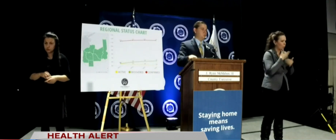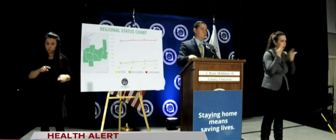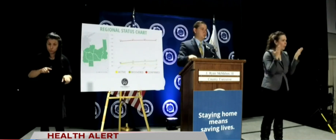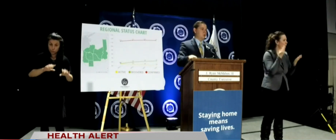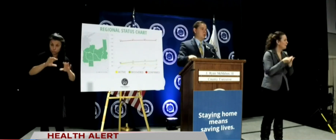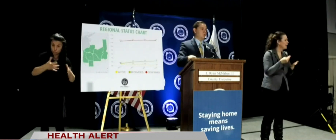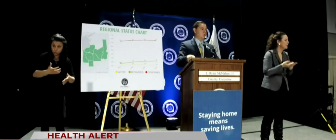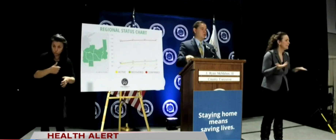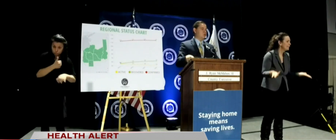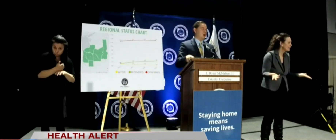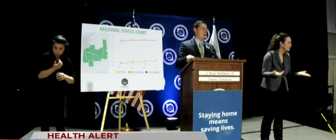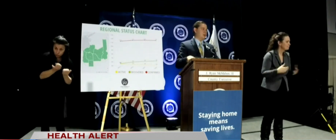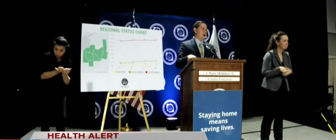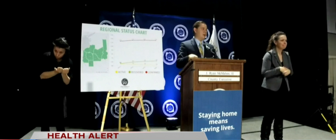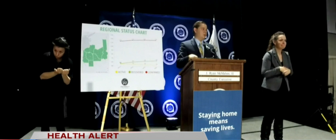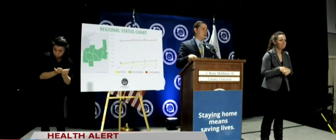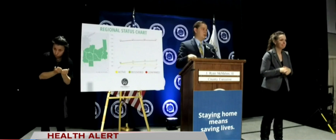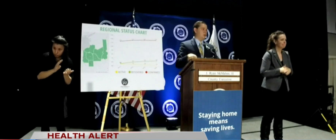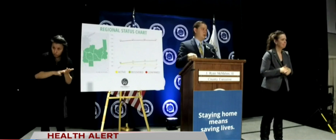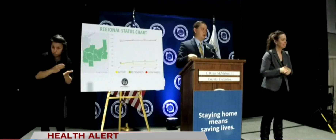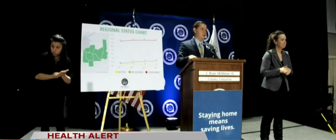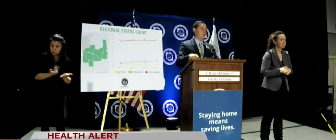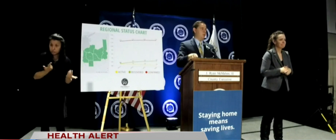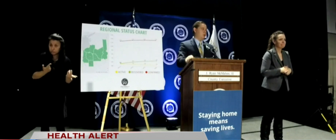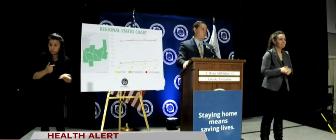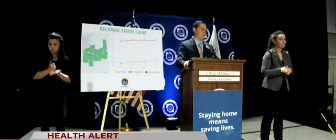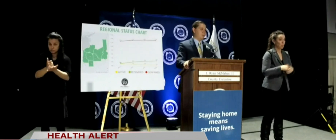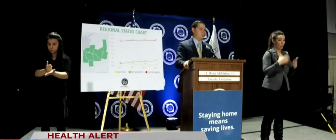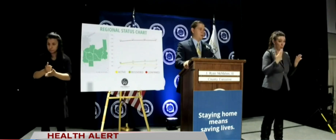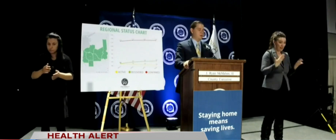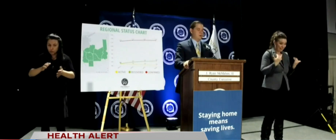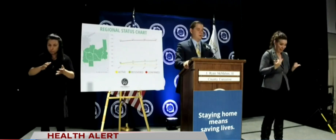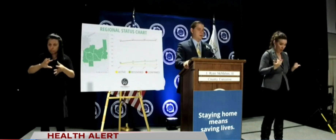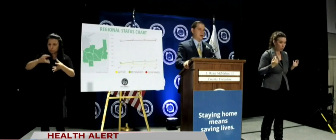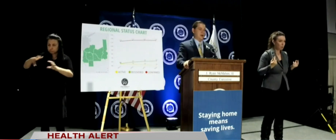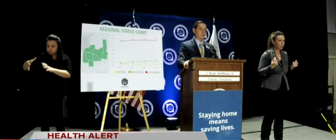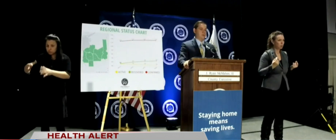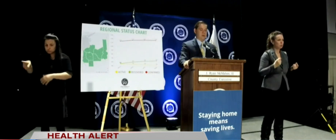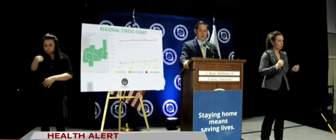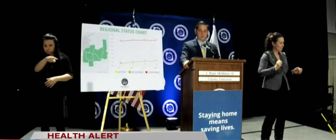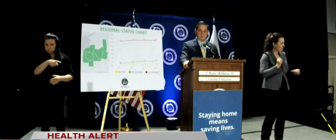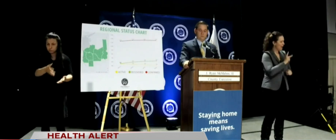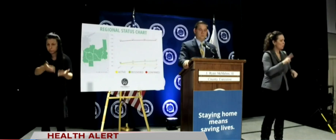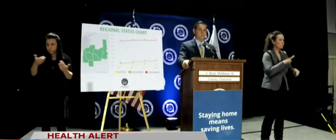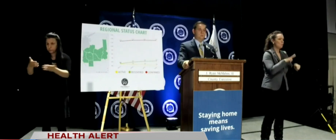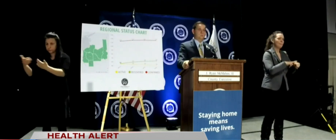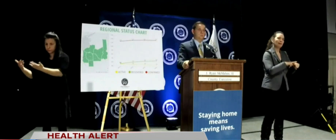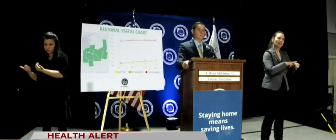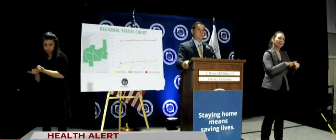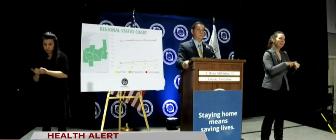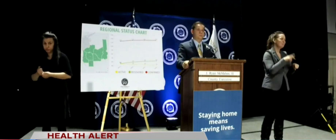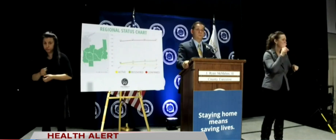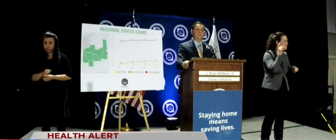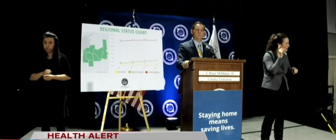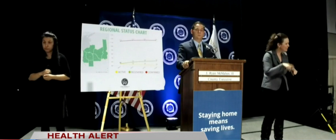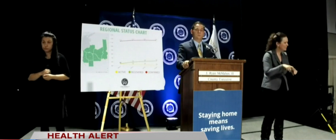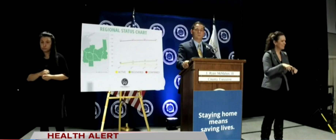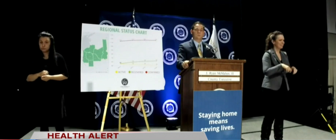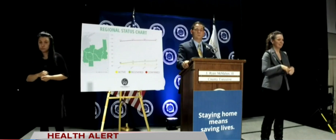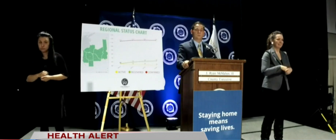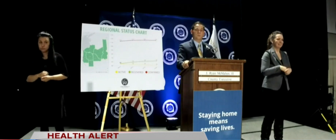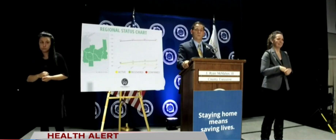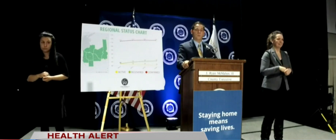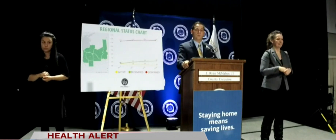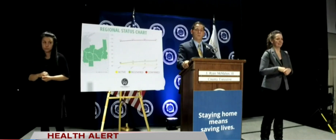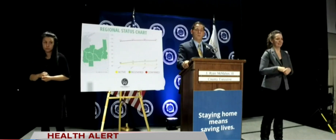to restart the economy at some point. You can't have it without it. Ryan, tonight on the news at